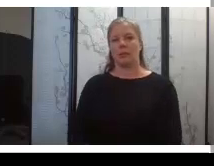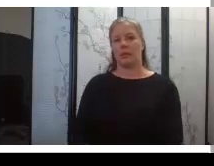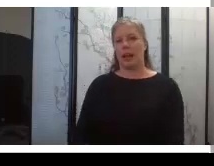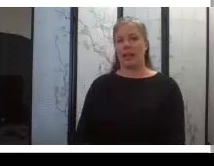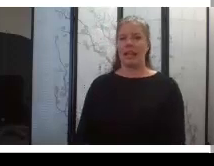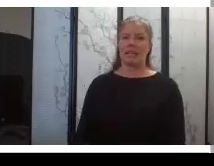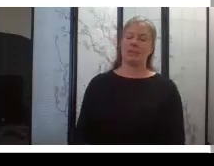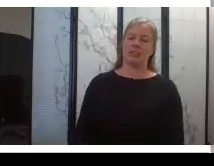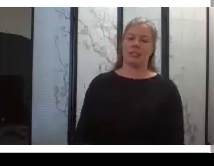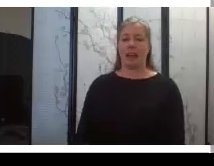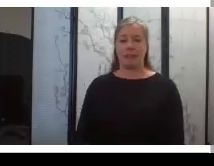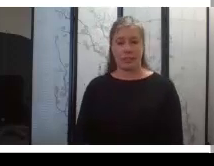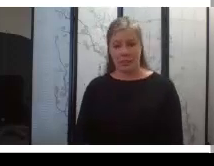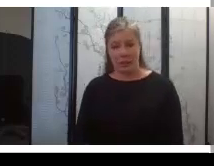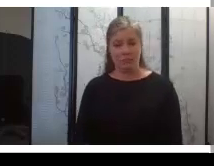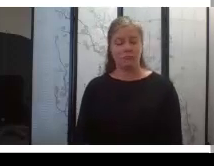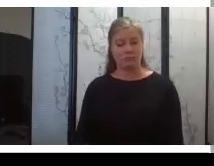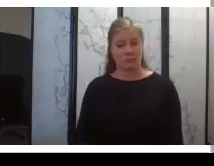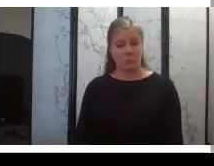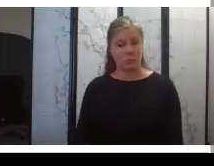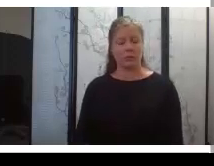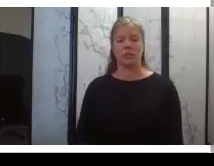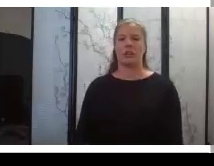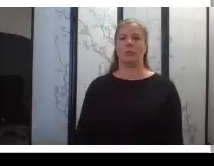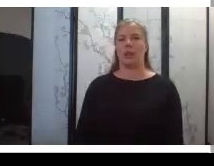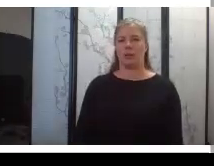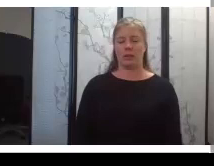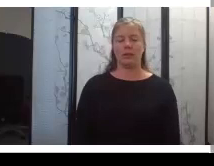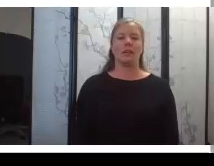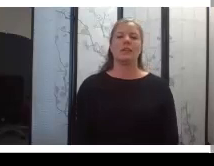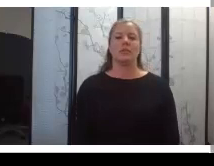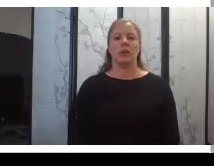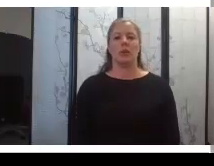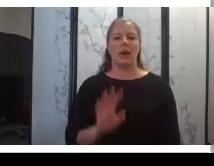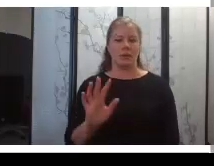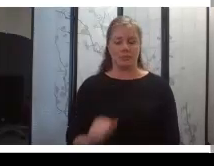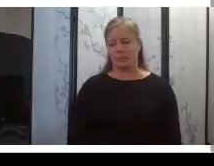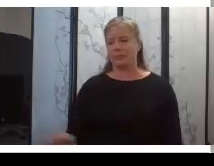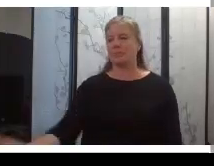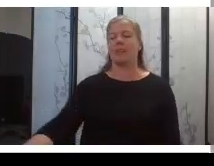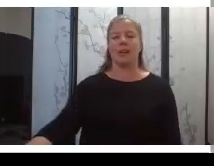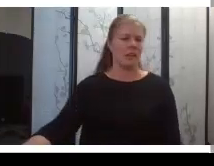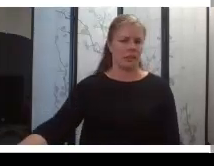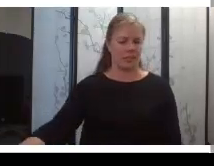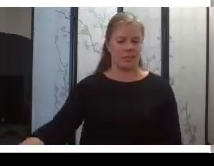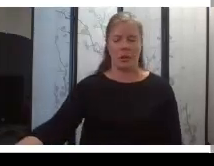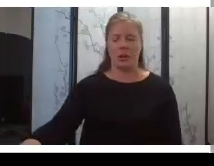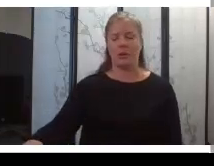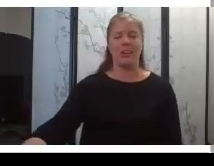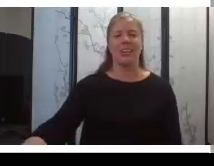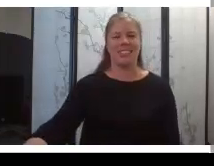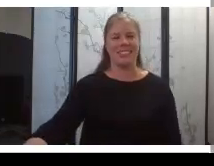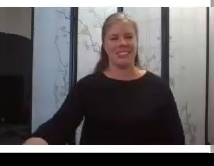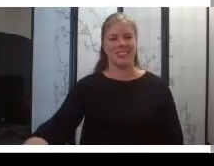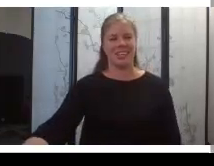like with the I ate lunch in the cafeteria, where would you start with that one? So on the honor system here, I